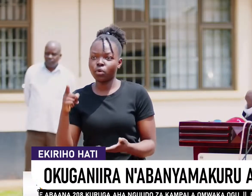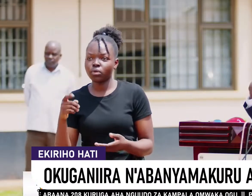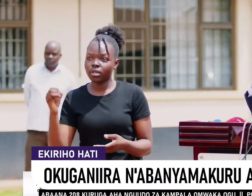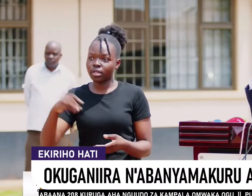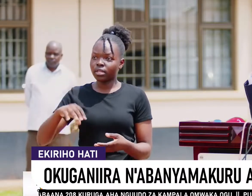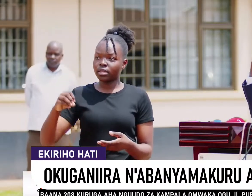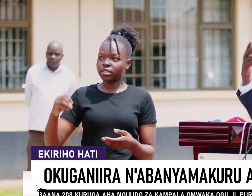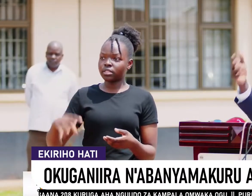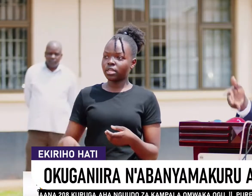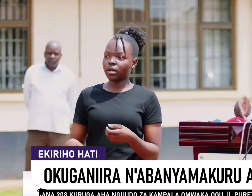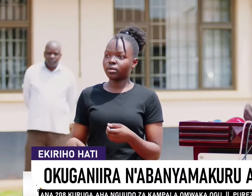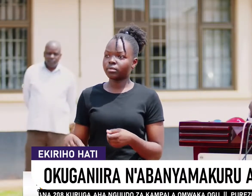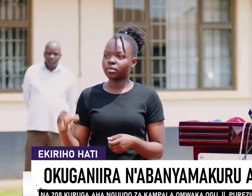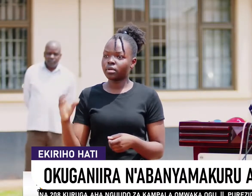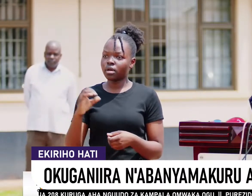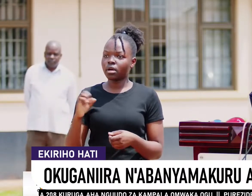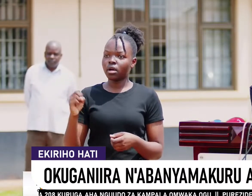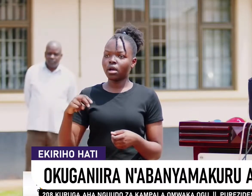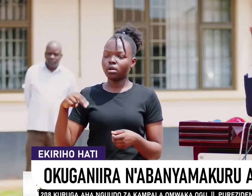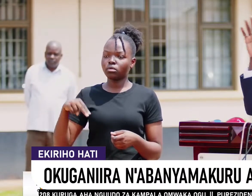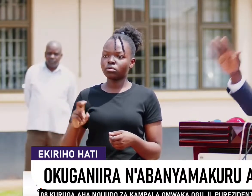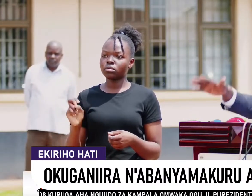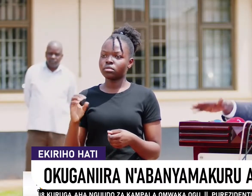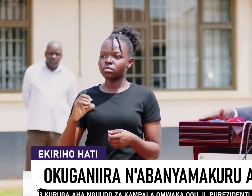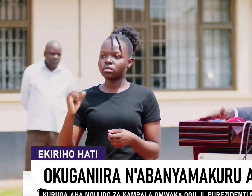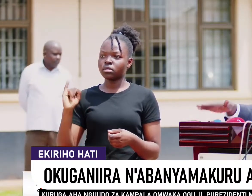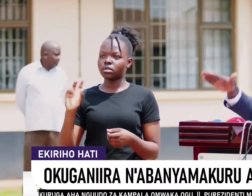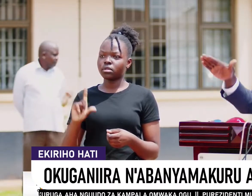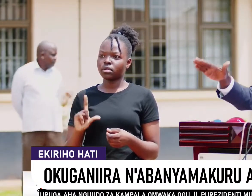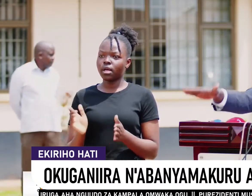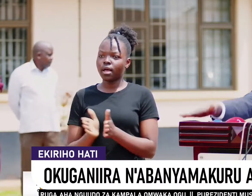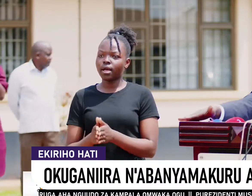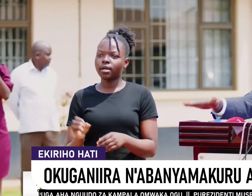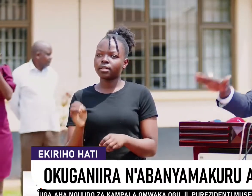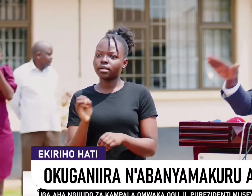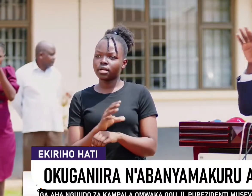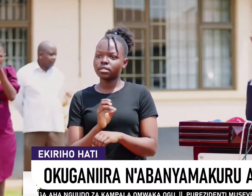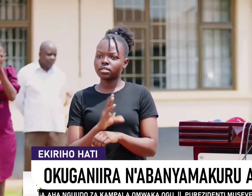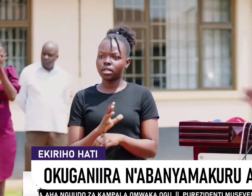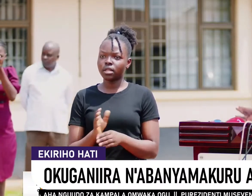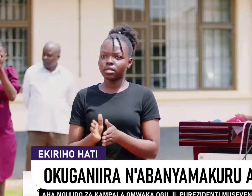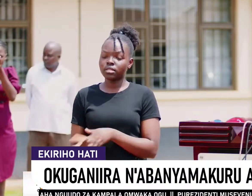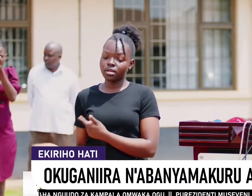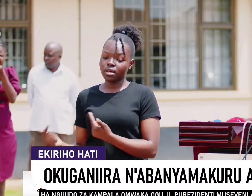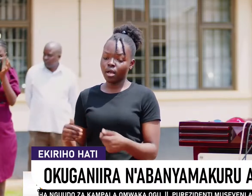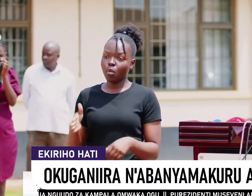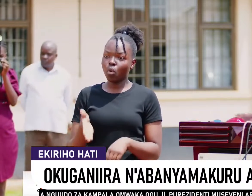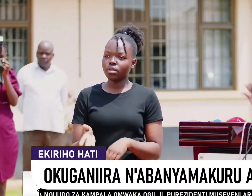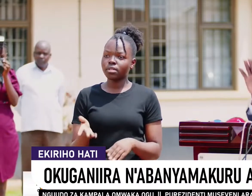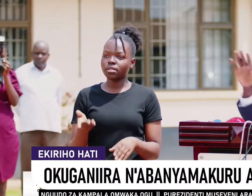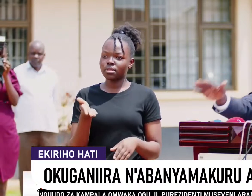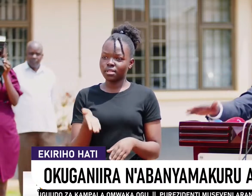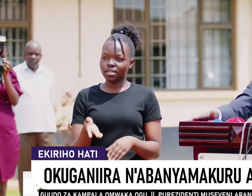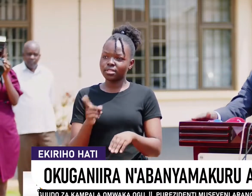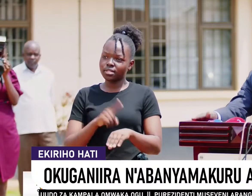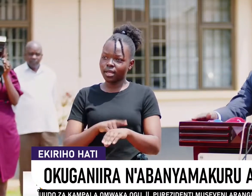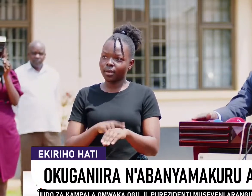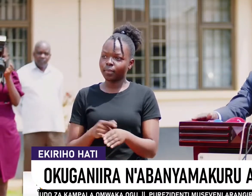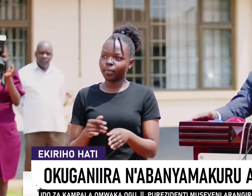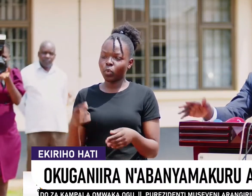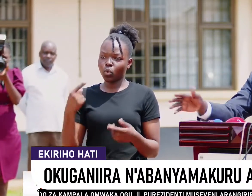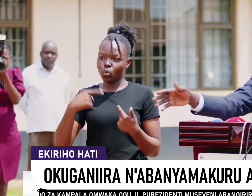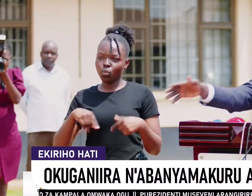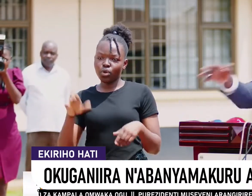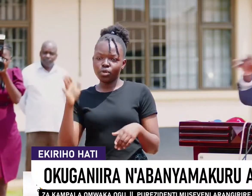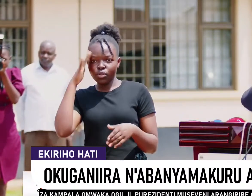sub-county chairpersons and councillors, you come on this period. We thought that is smarter, other